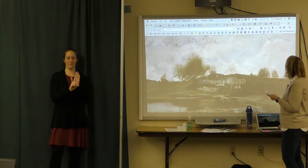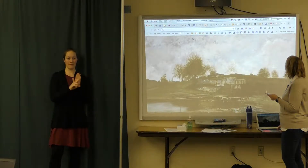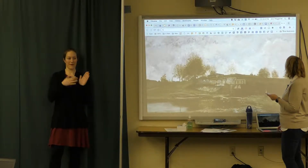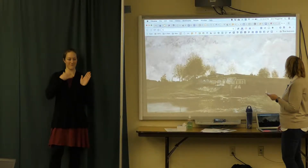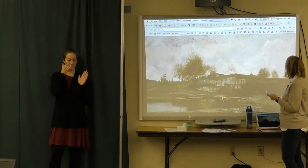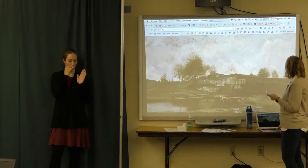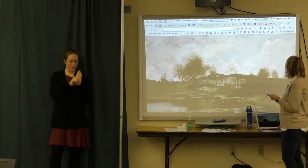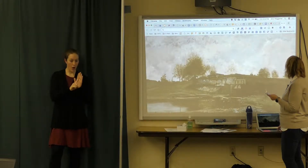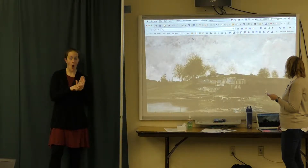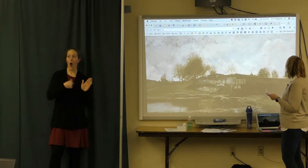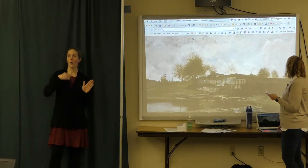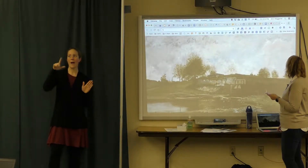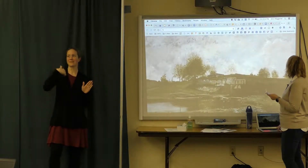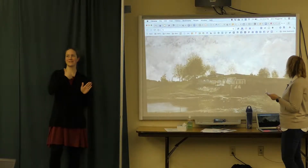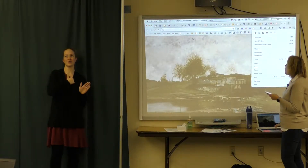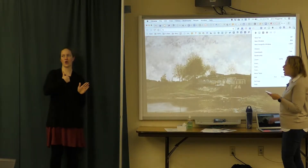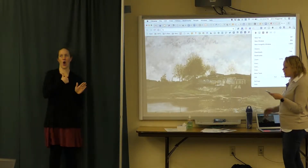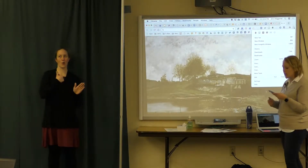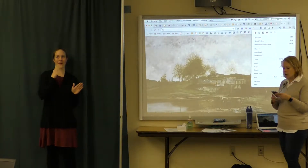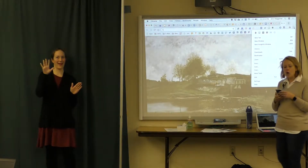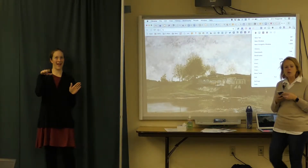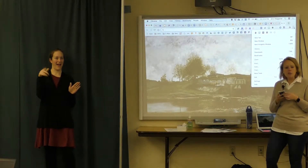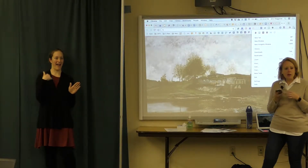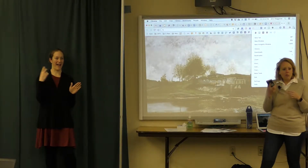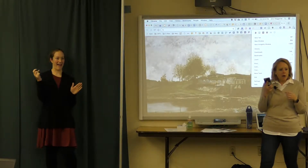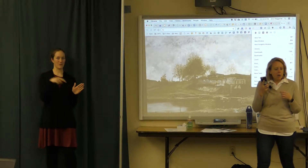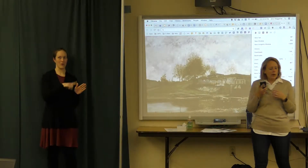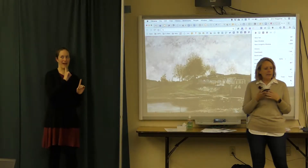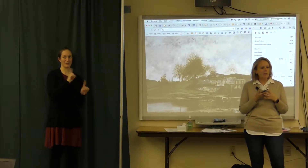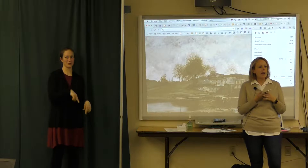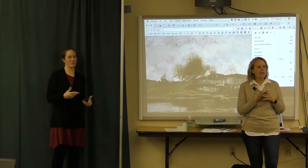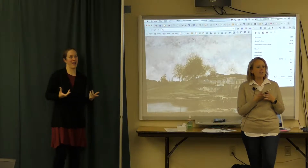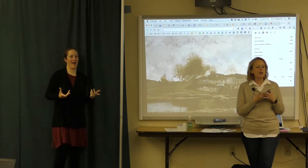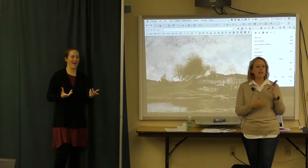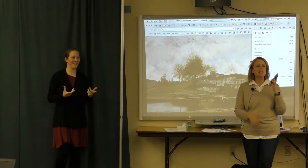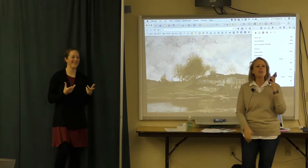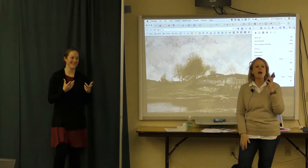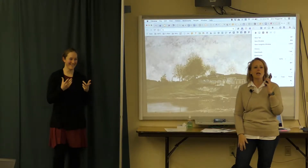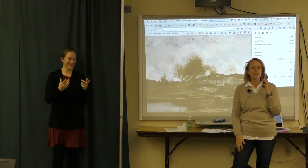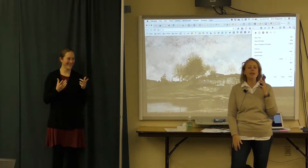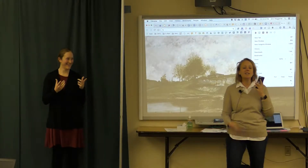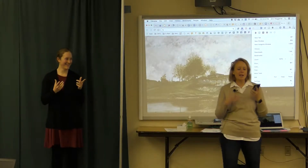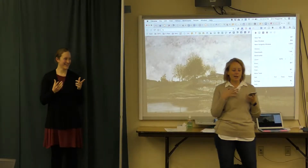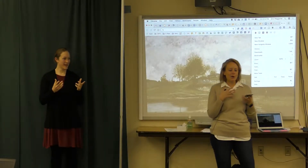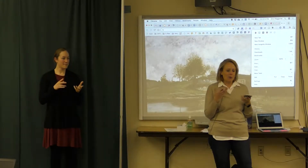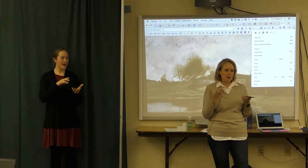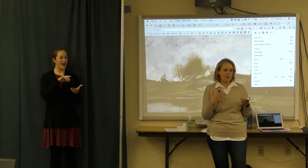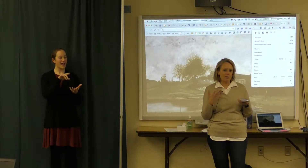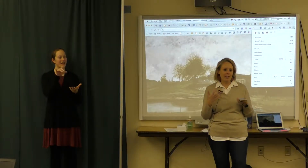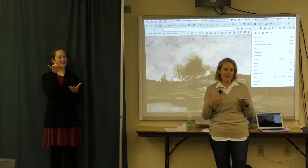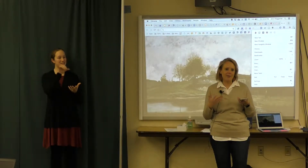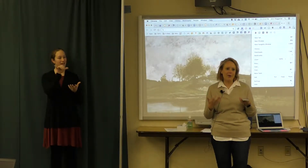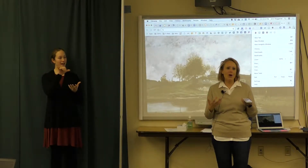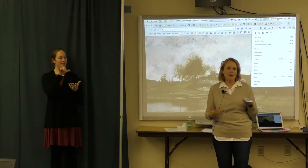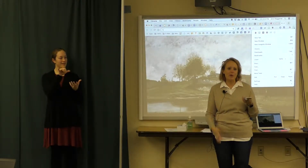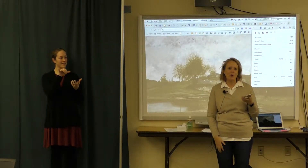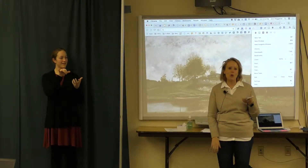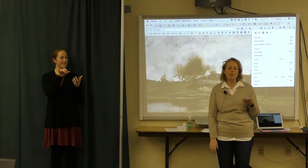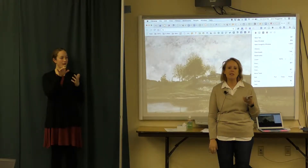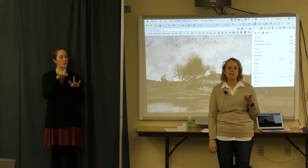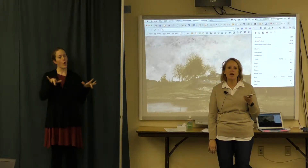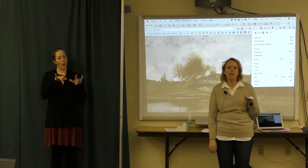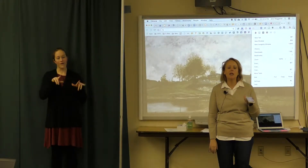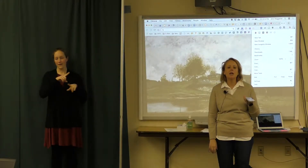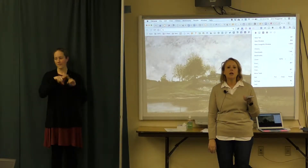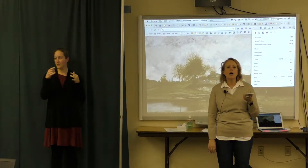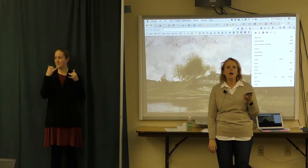For some reason, it's not working. But it calls your cell phone, and then you answer it, and it's like you know like automated recording,